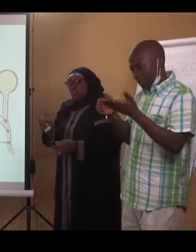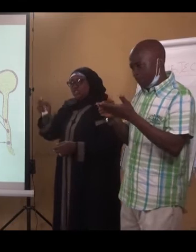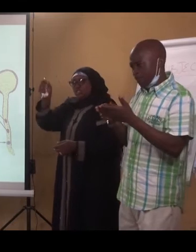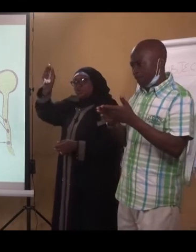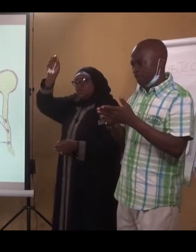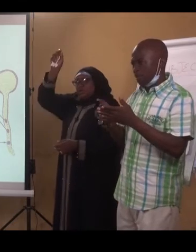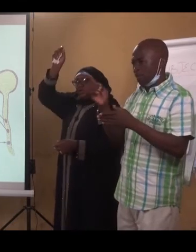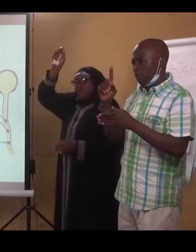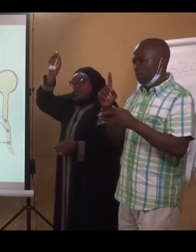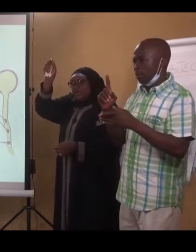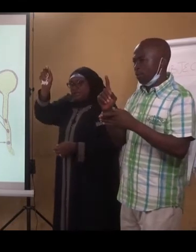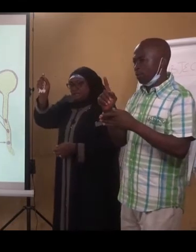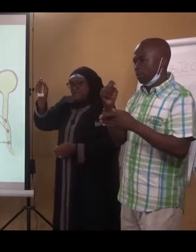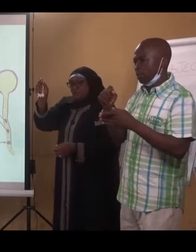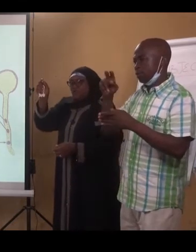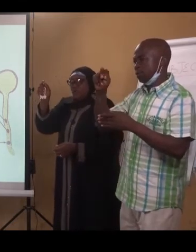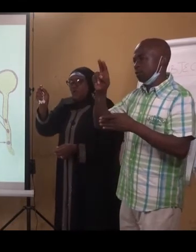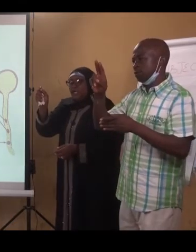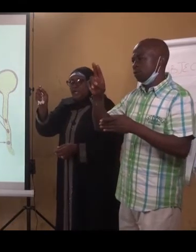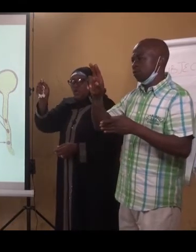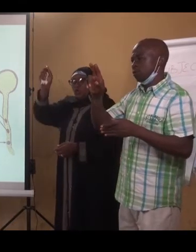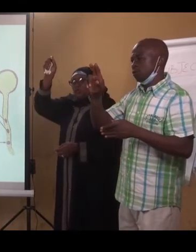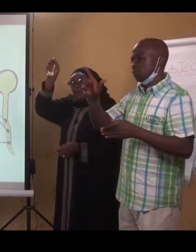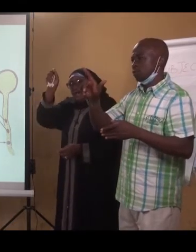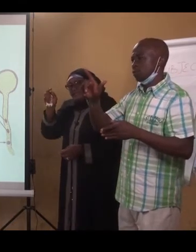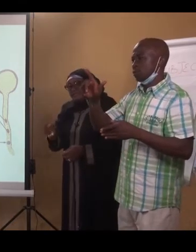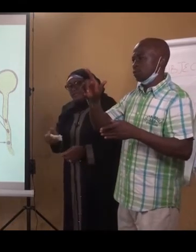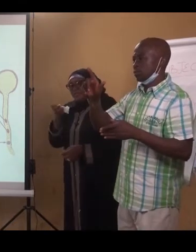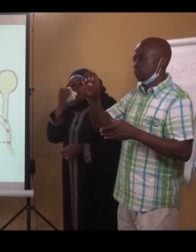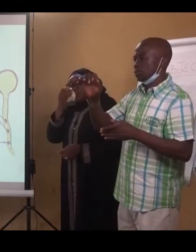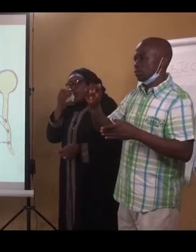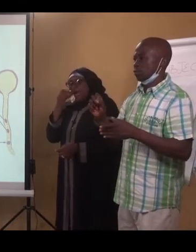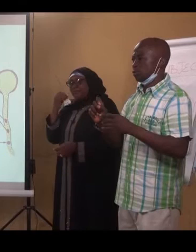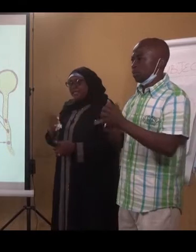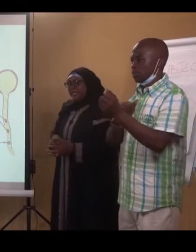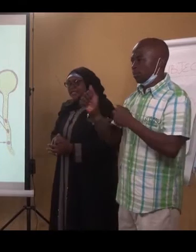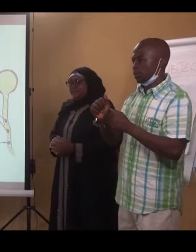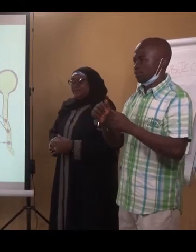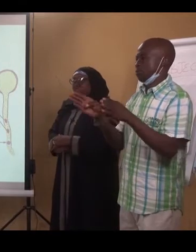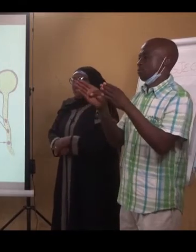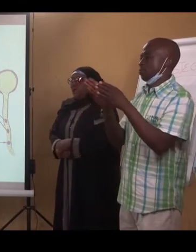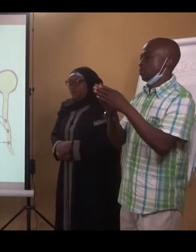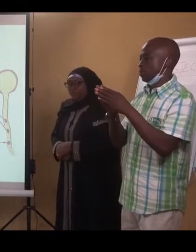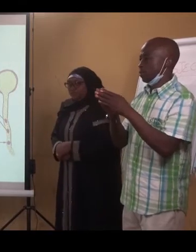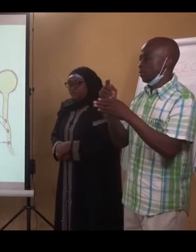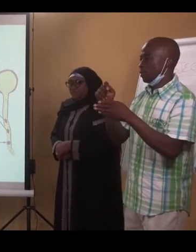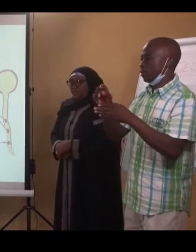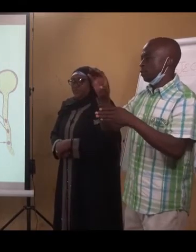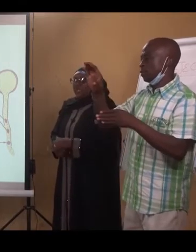the nucleus of the pollen grain will pass to go and meet the ovule is